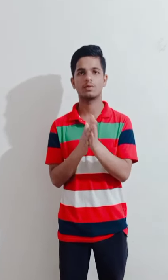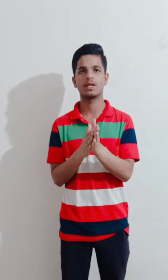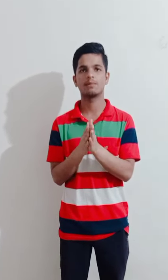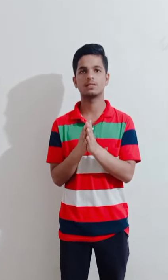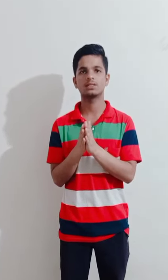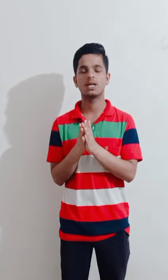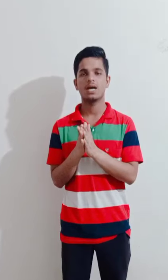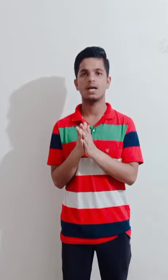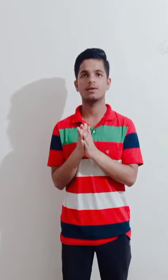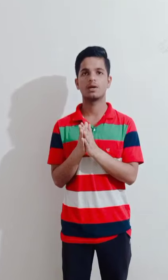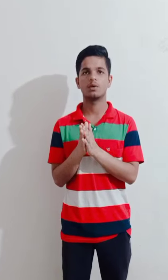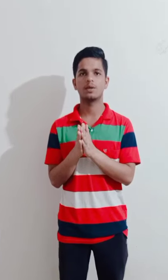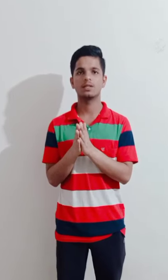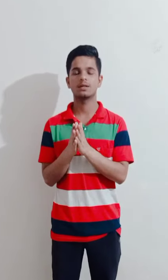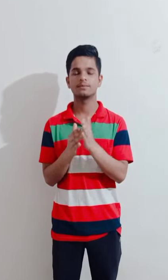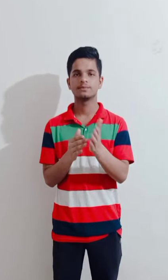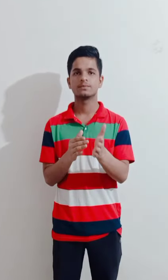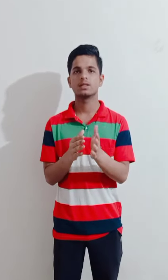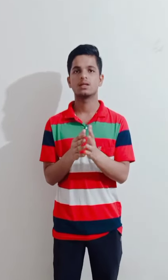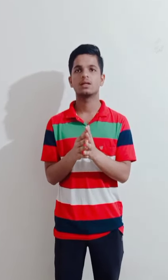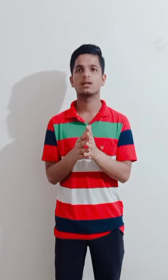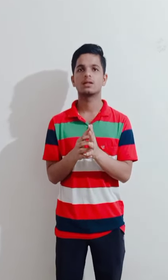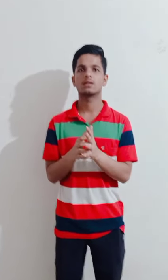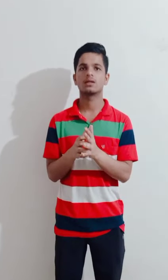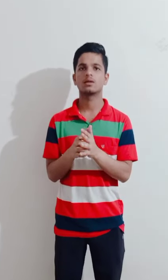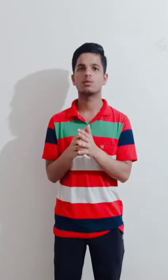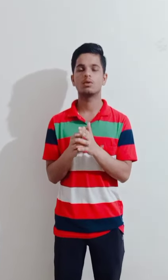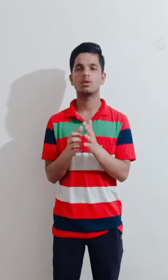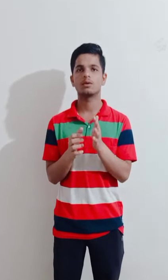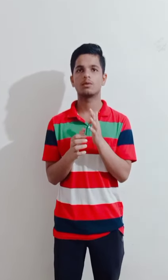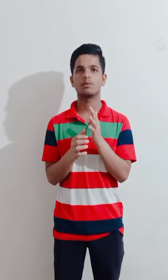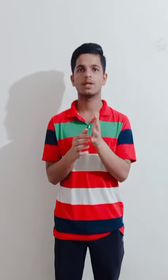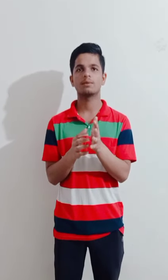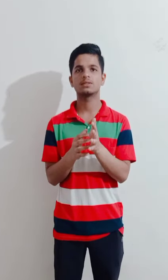variables, and when the old variables